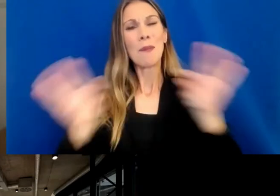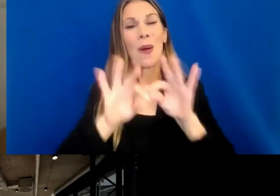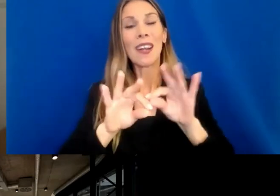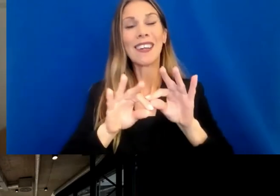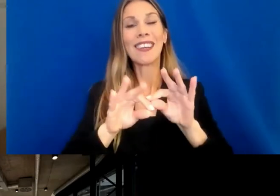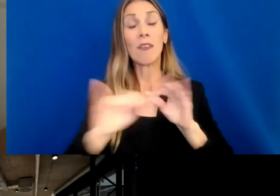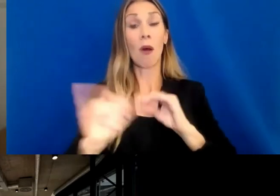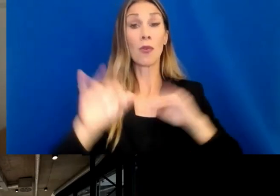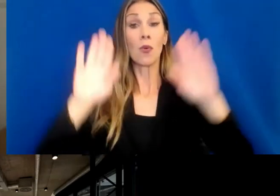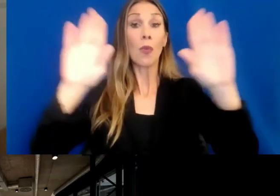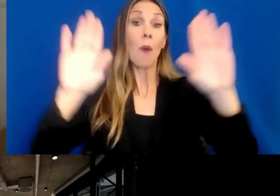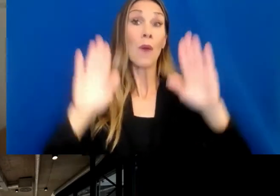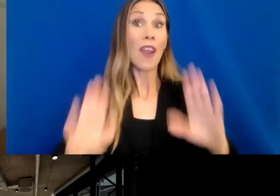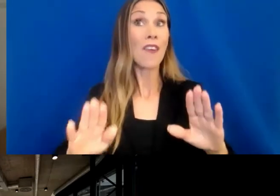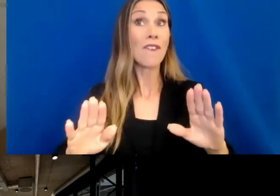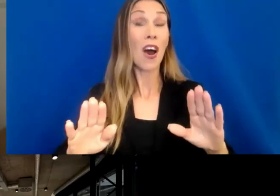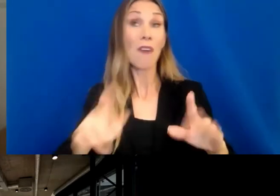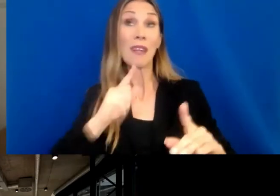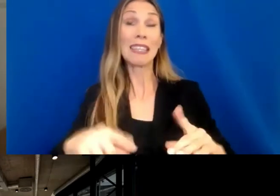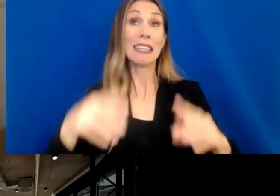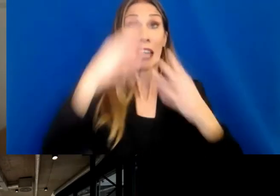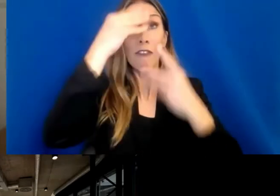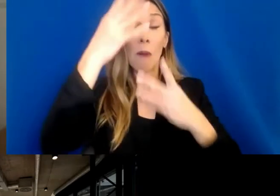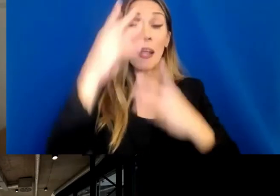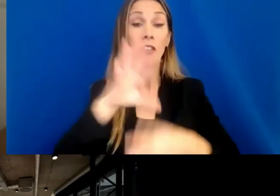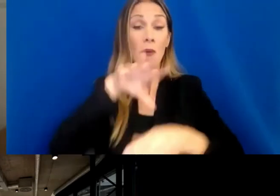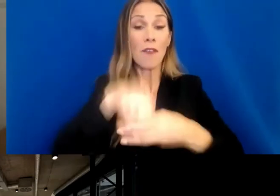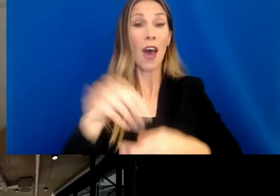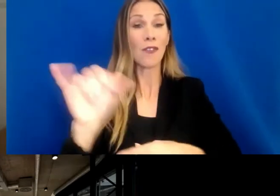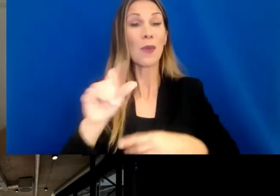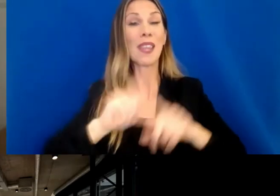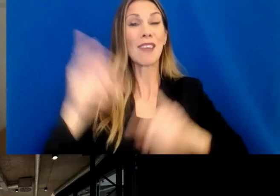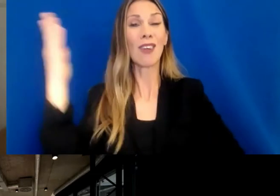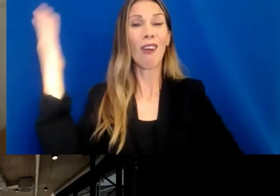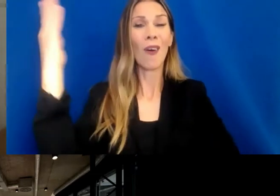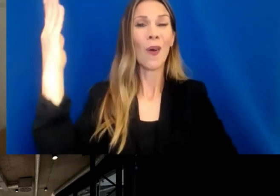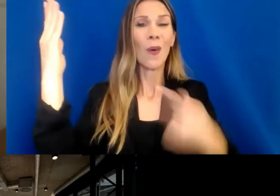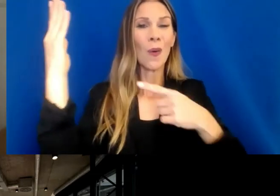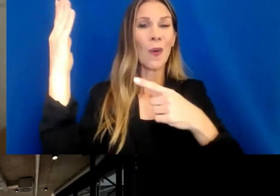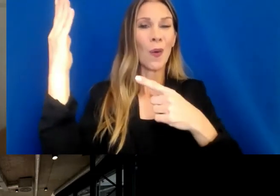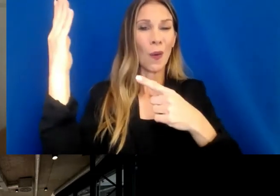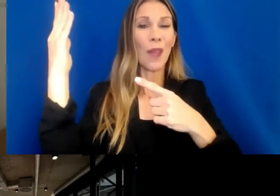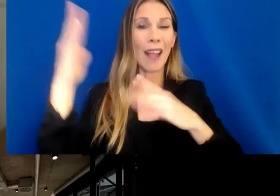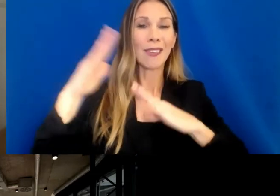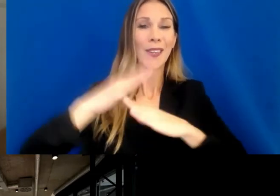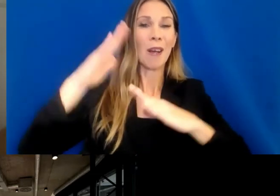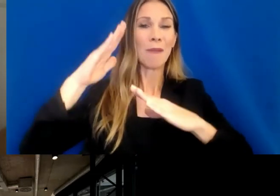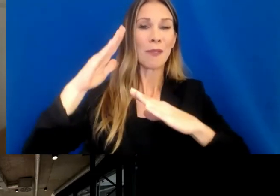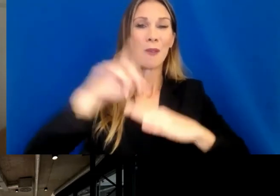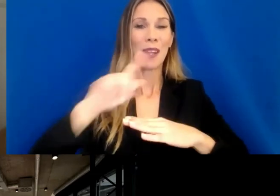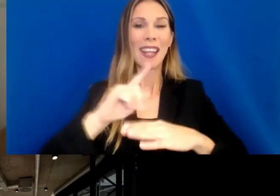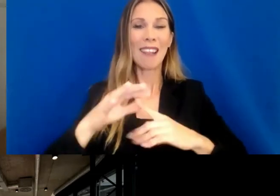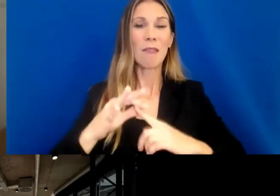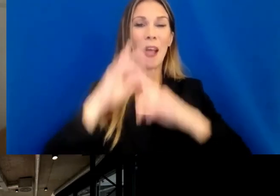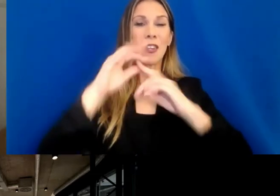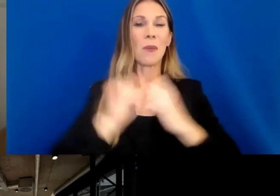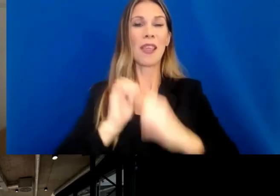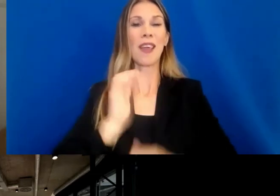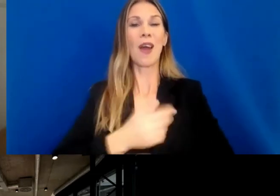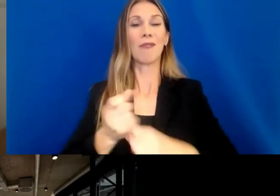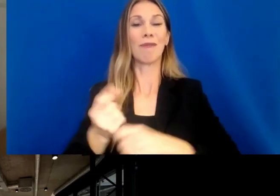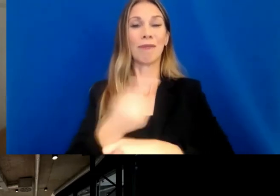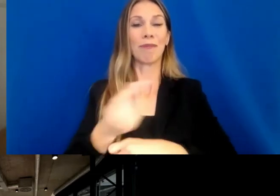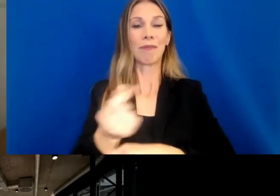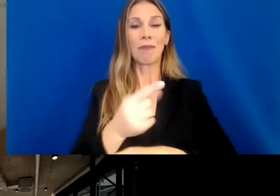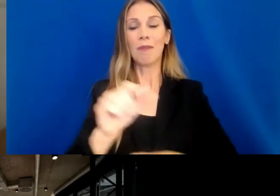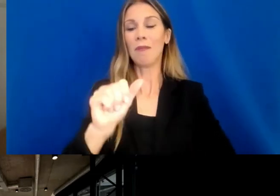wonderful substantive sessions that are the hallmark of the AERA annual meeting. So with that kind